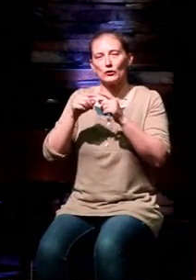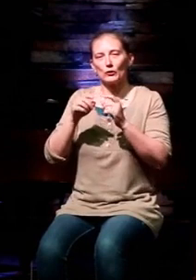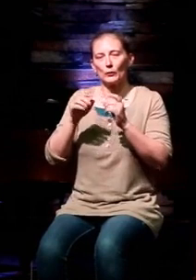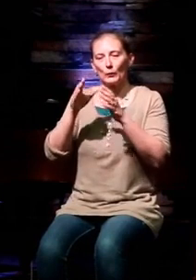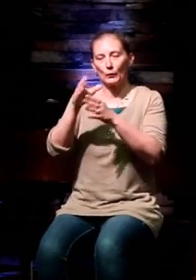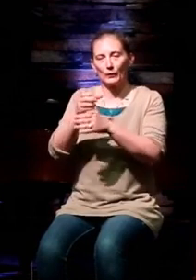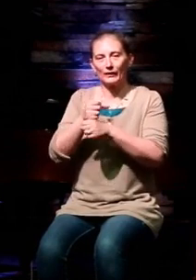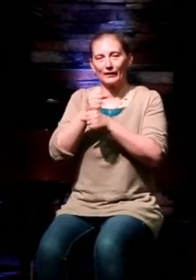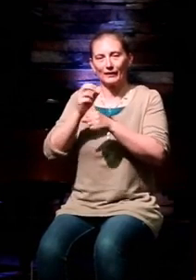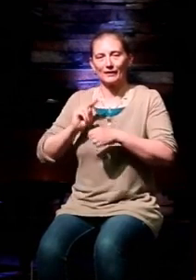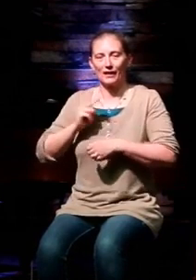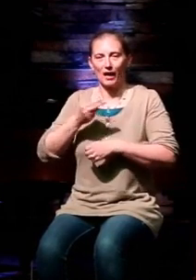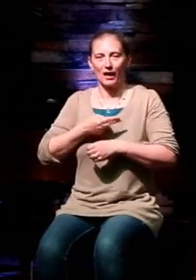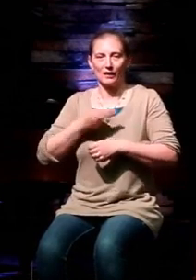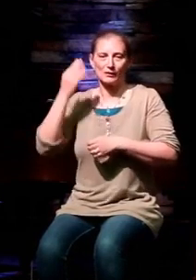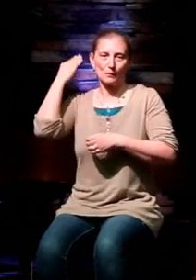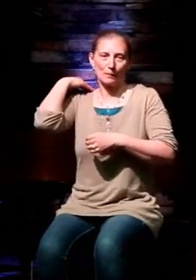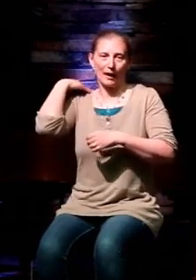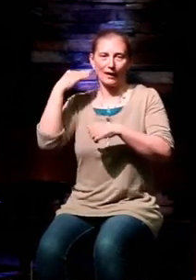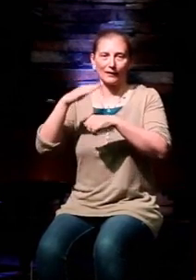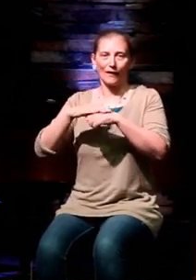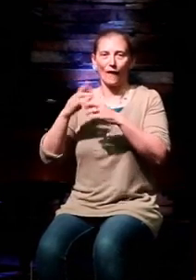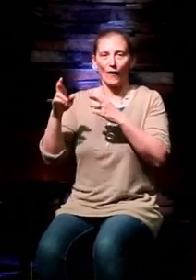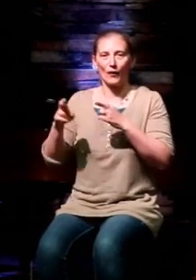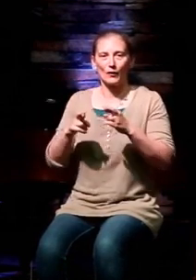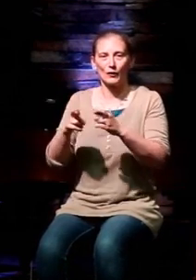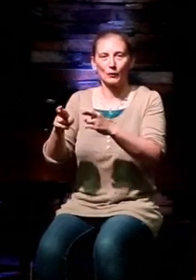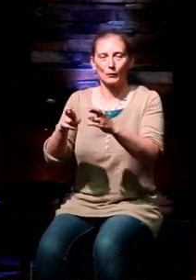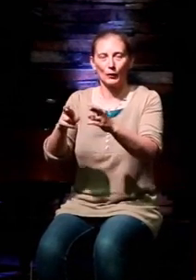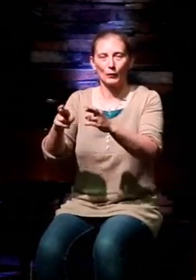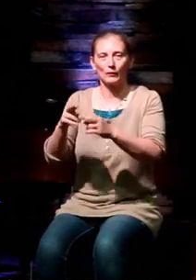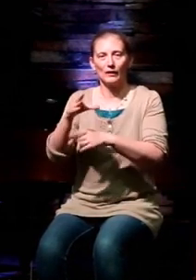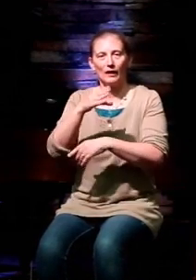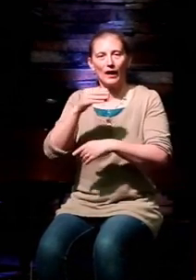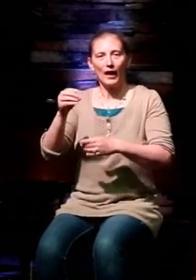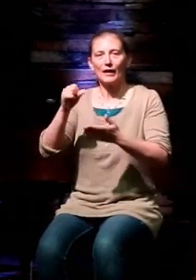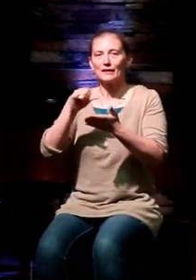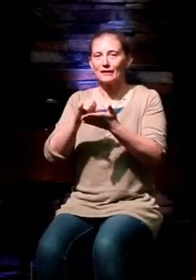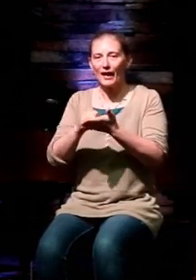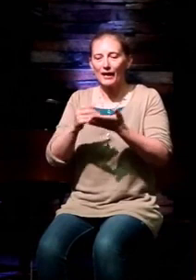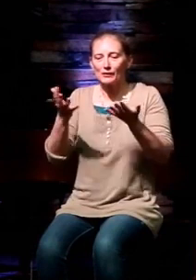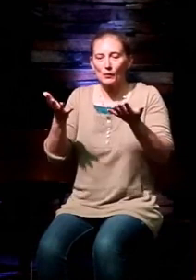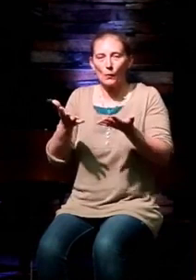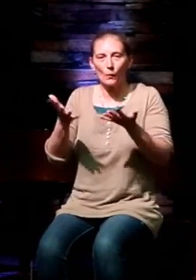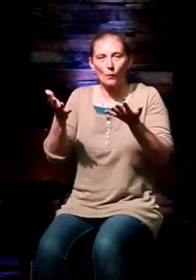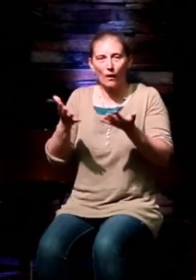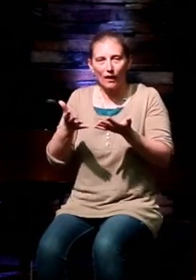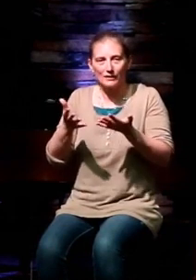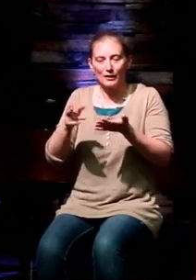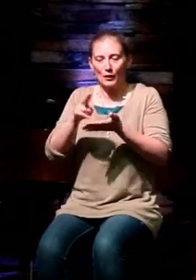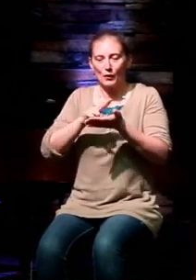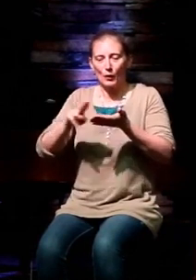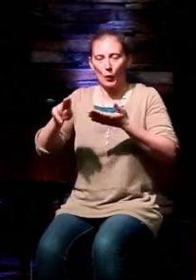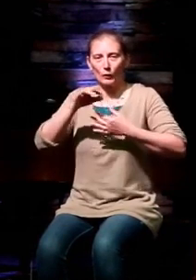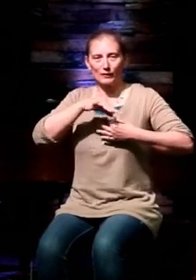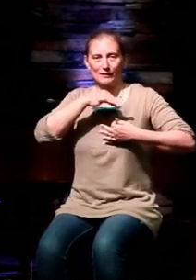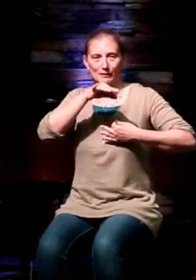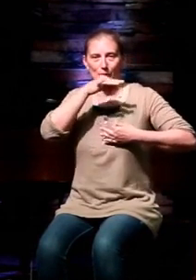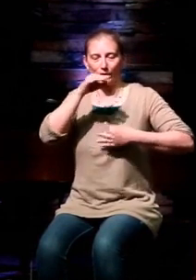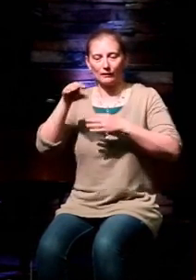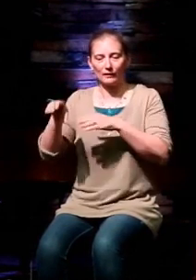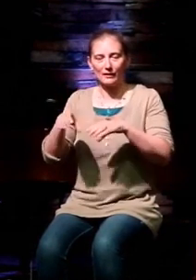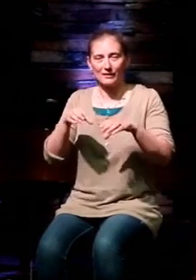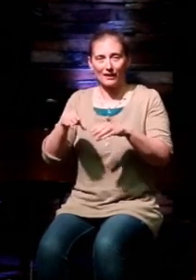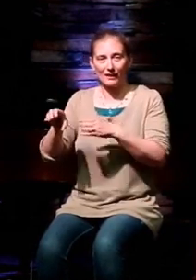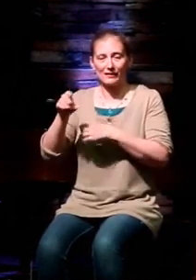that's the idea of the Holy Spirit. When it comes to Him controlling us, He just wants to keep us in our lane. He wants just to